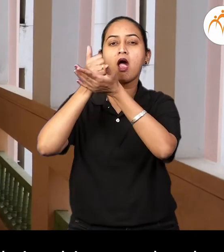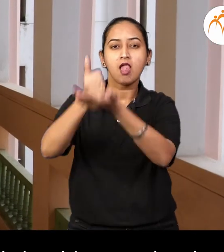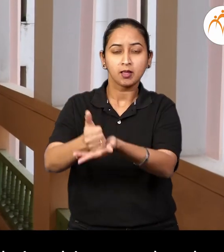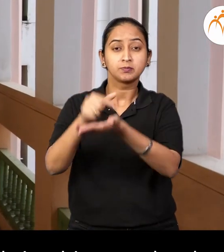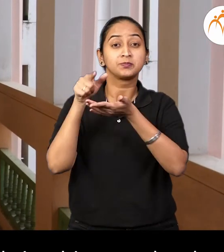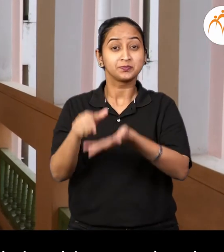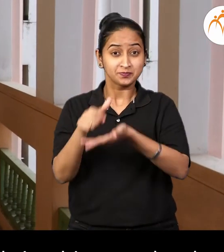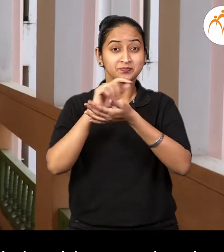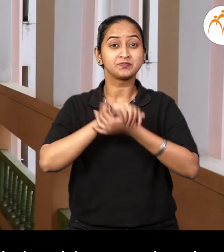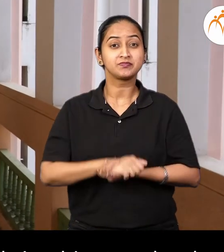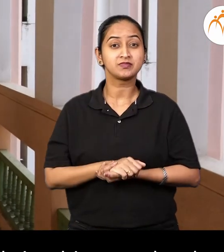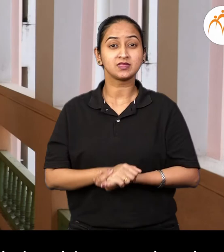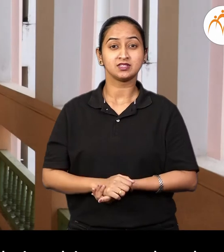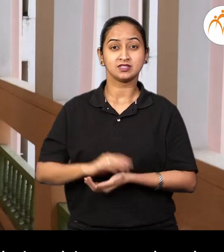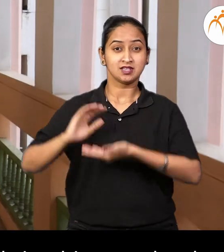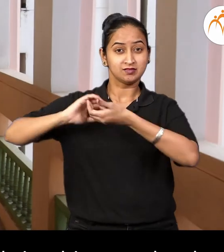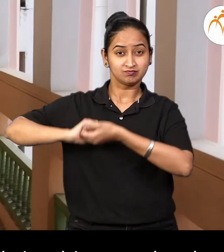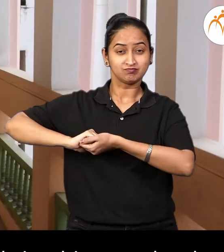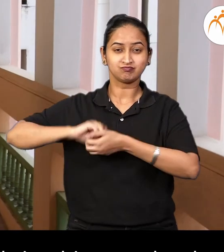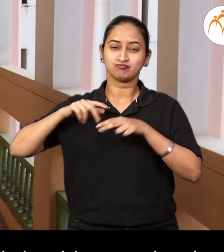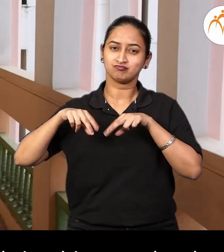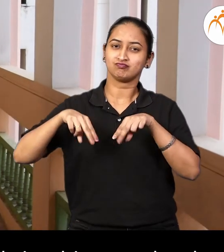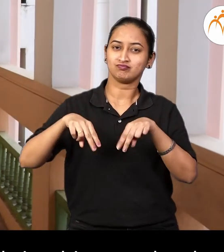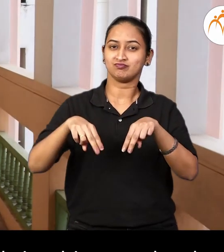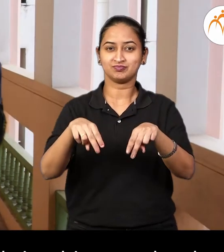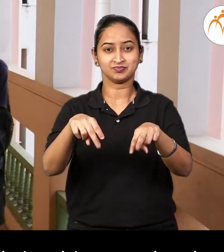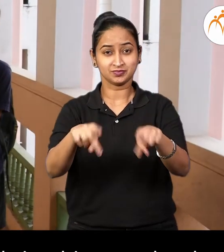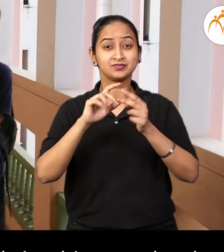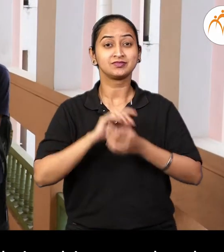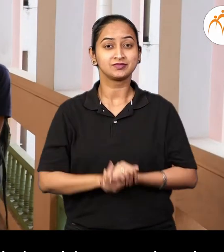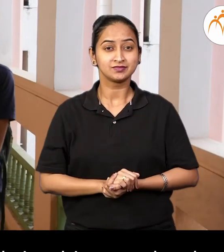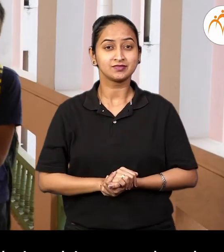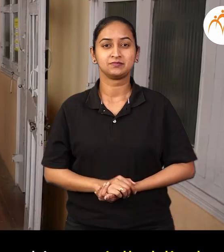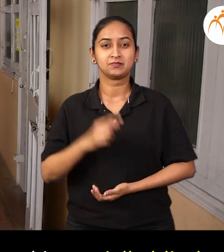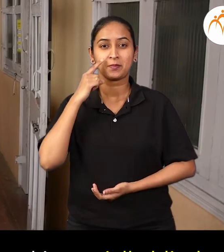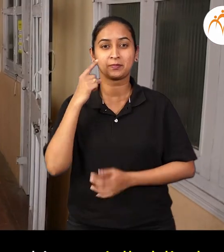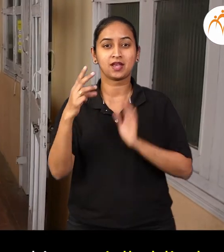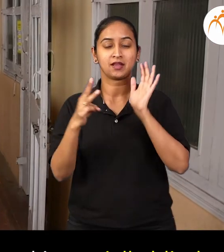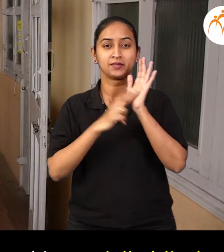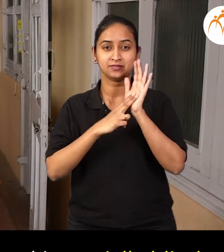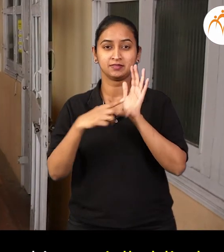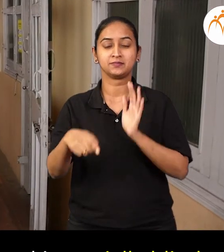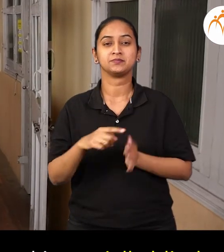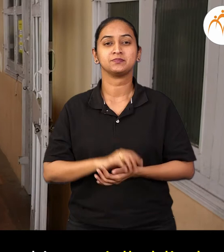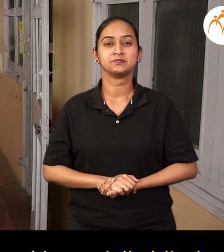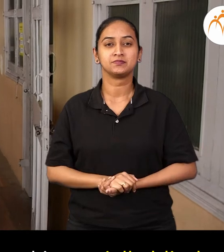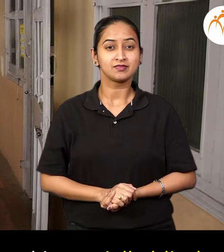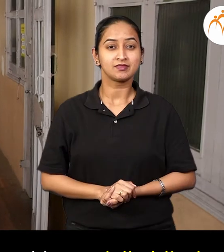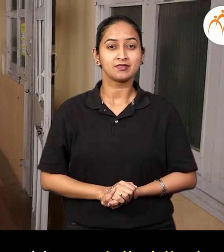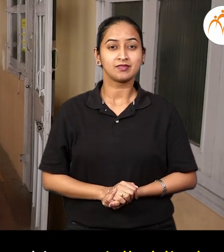They hold his hand and bring him to school. A boy from